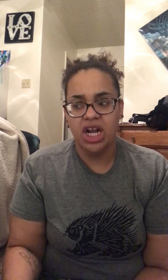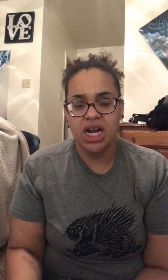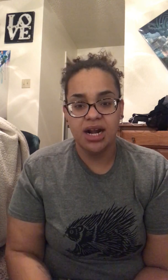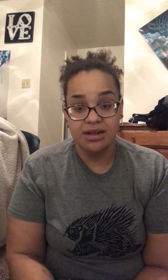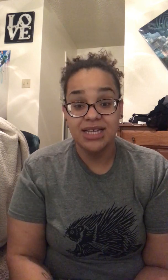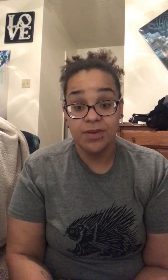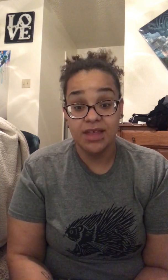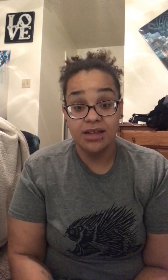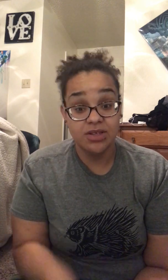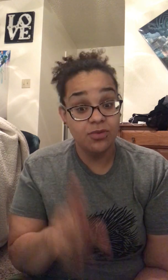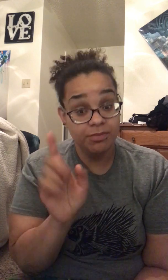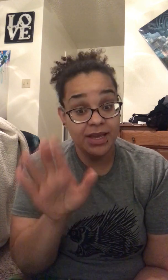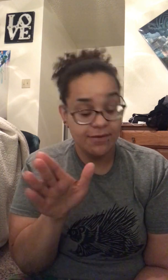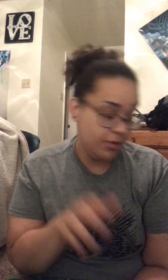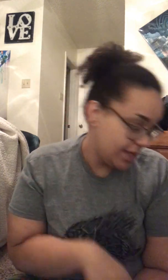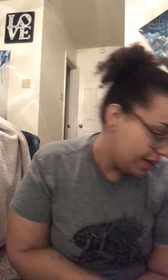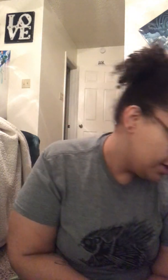her type of thing. So be careful with that.